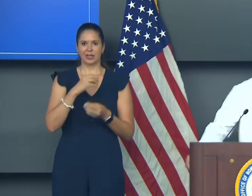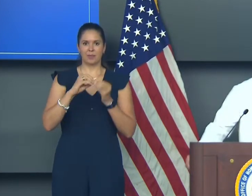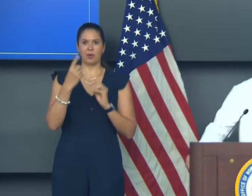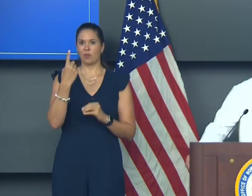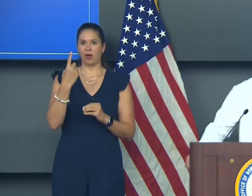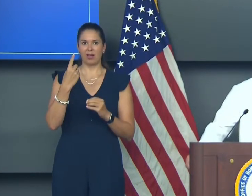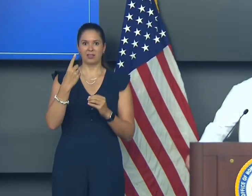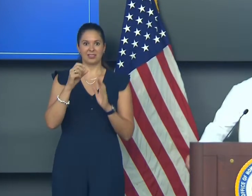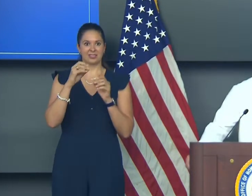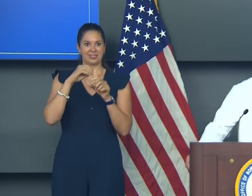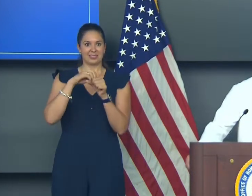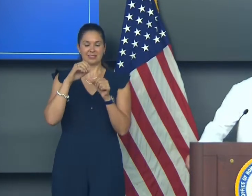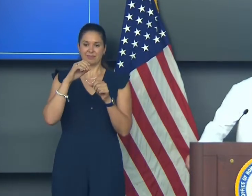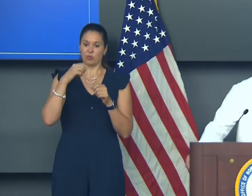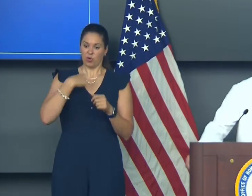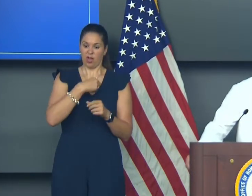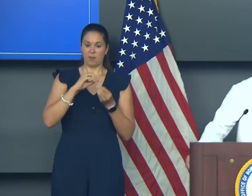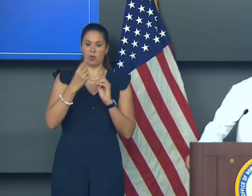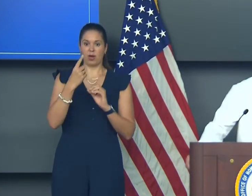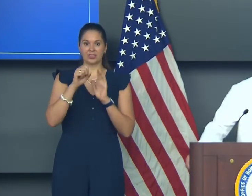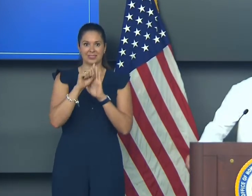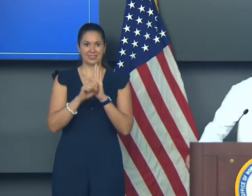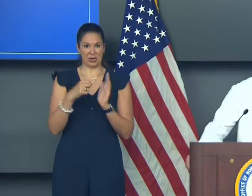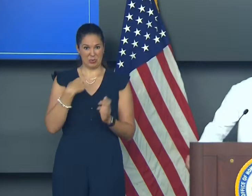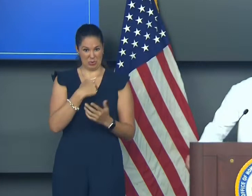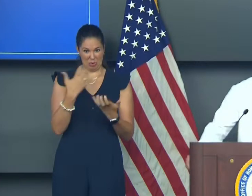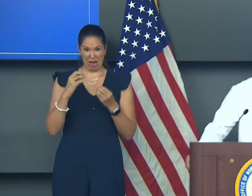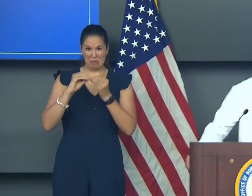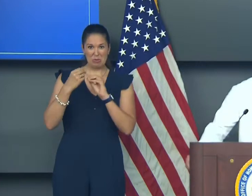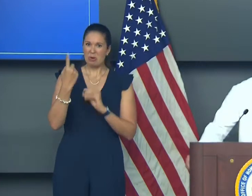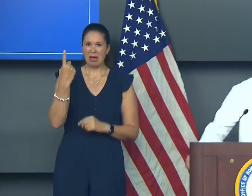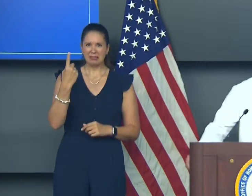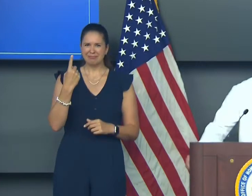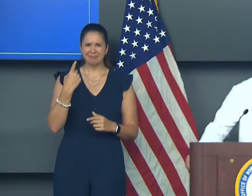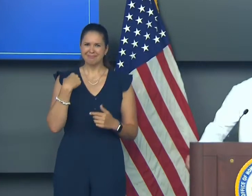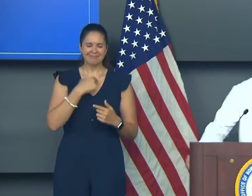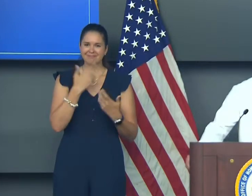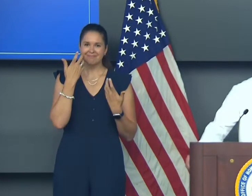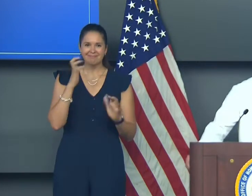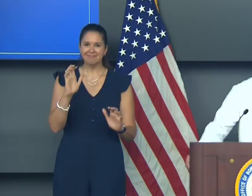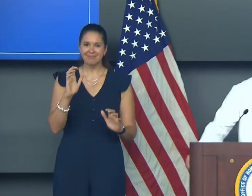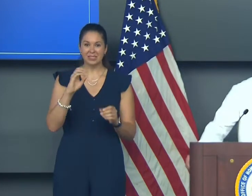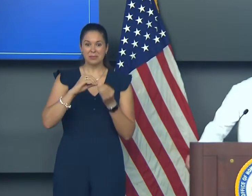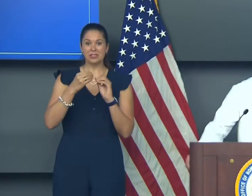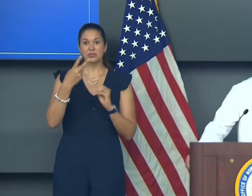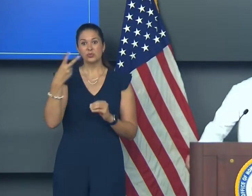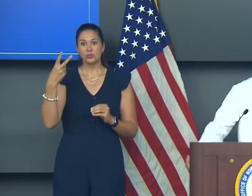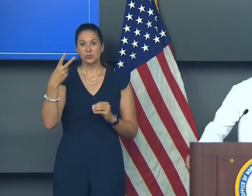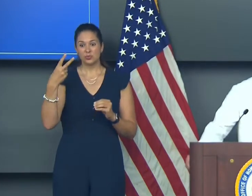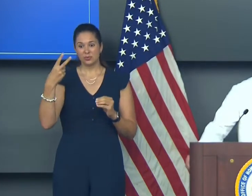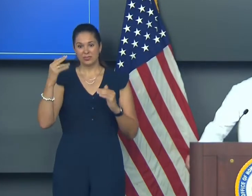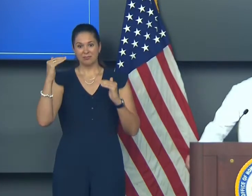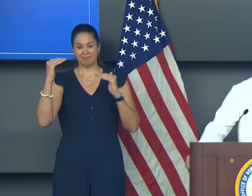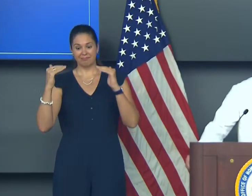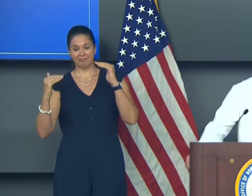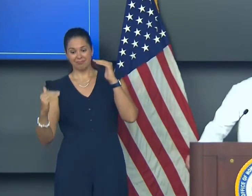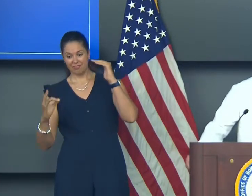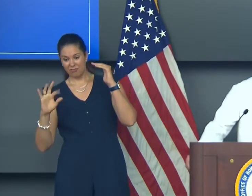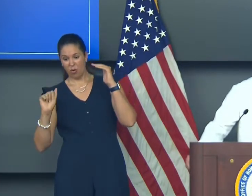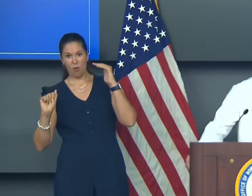not a distinction we want to have, and quite frankly, it's not even close. The #2 state is